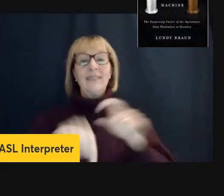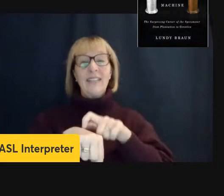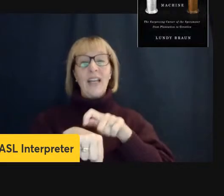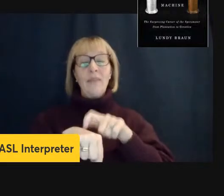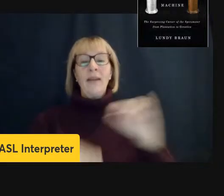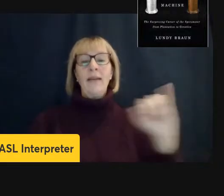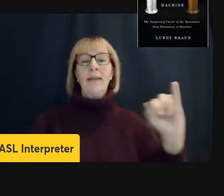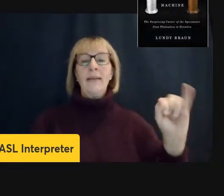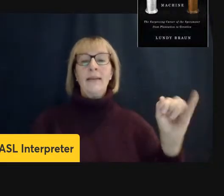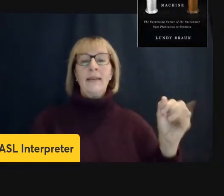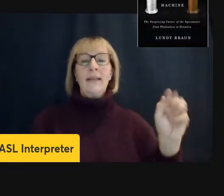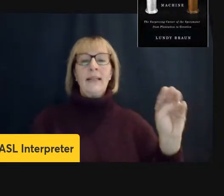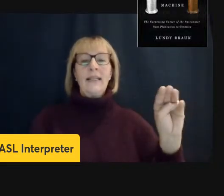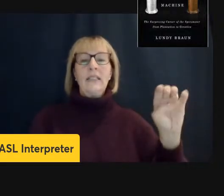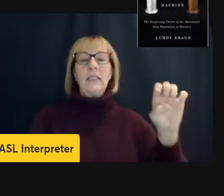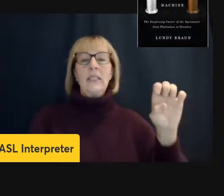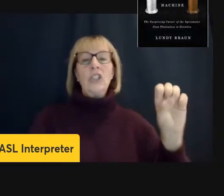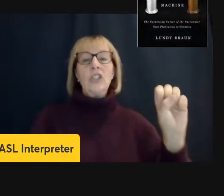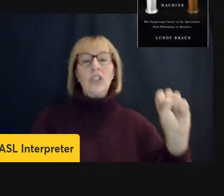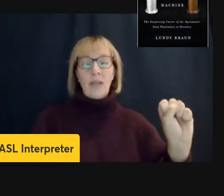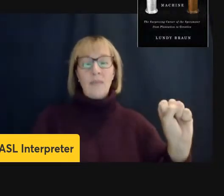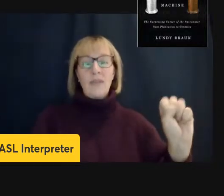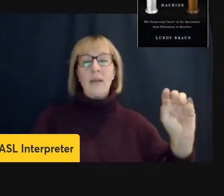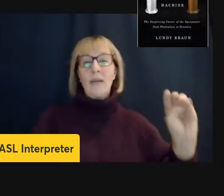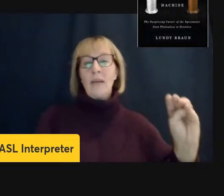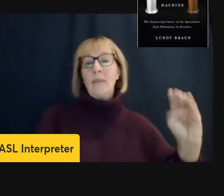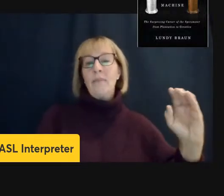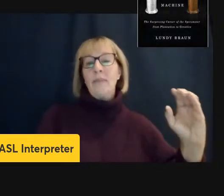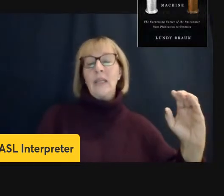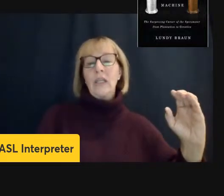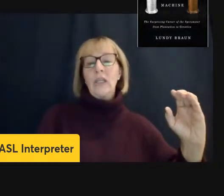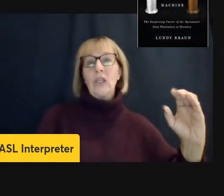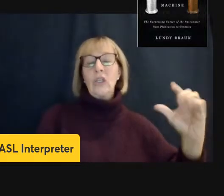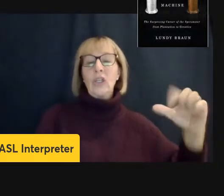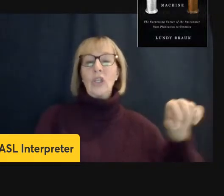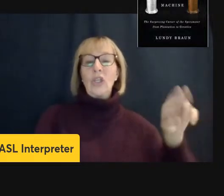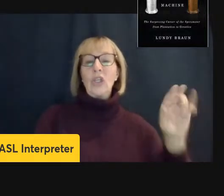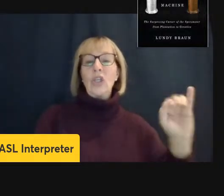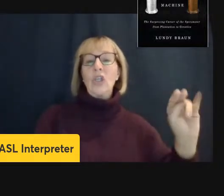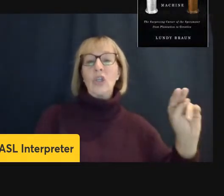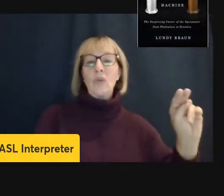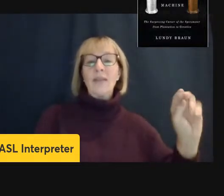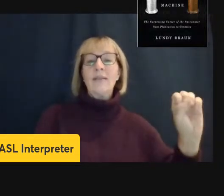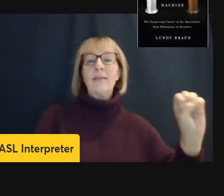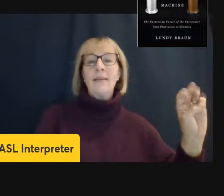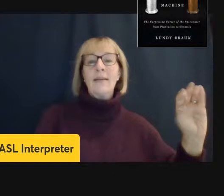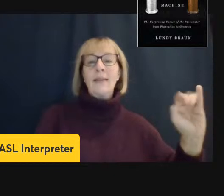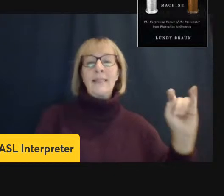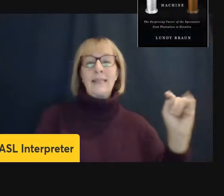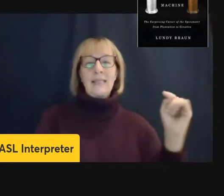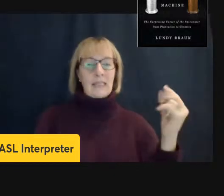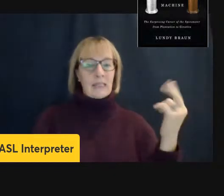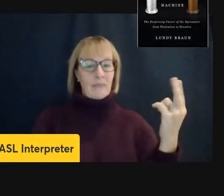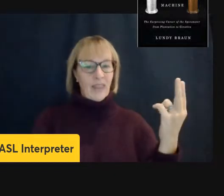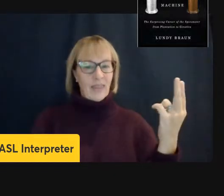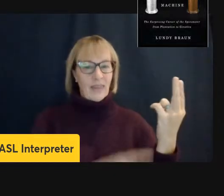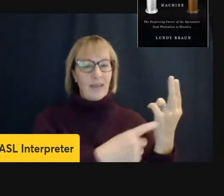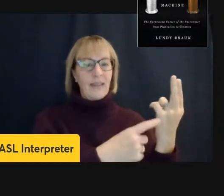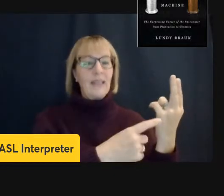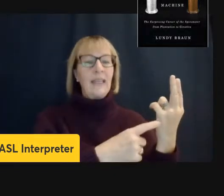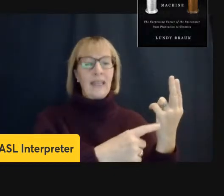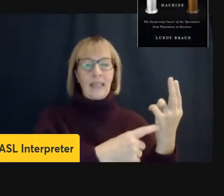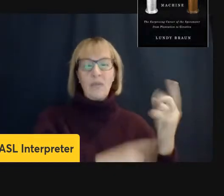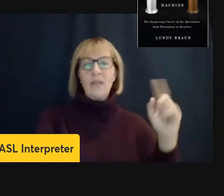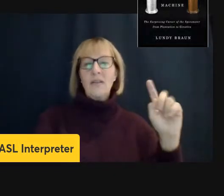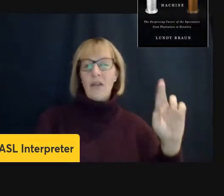James McCune Smith, the first African-American physician and pharmacist and founder of